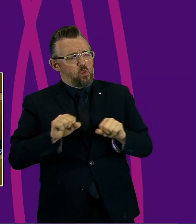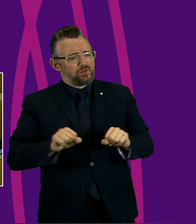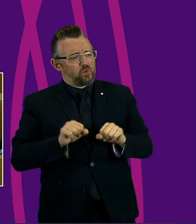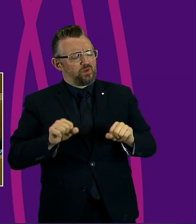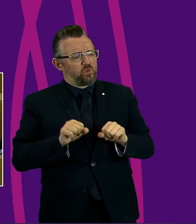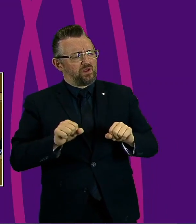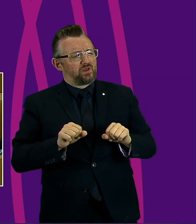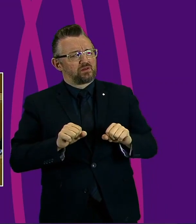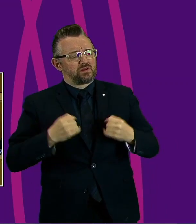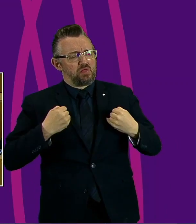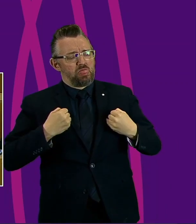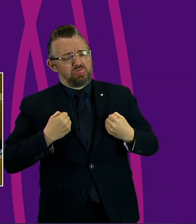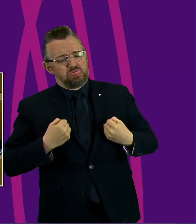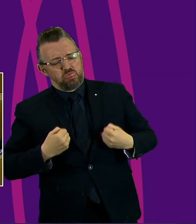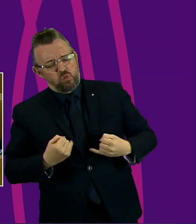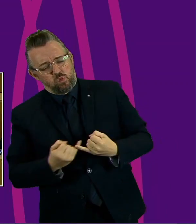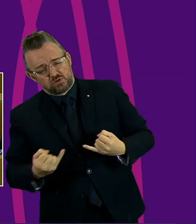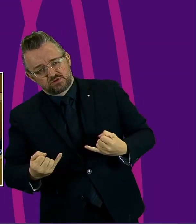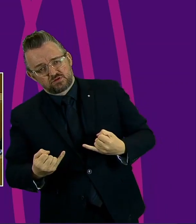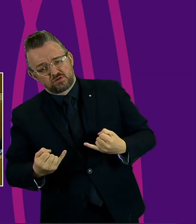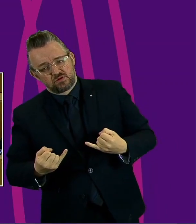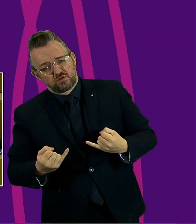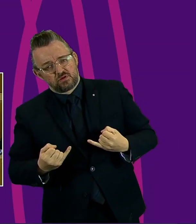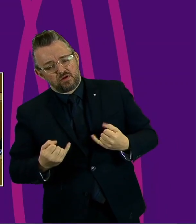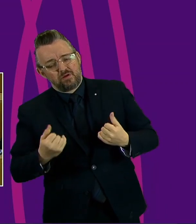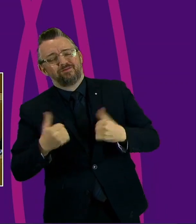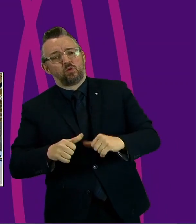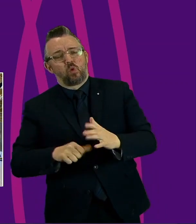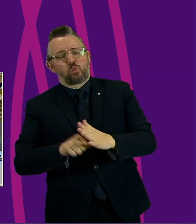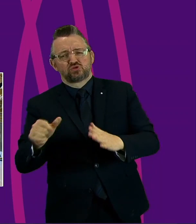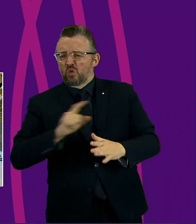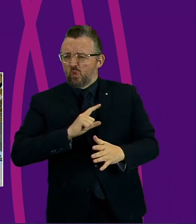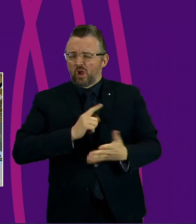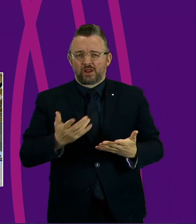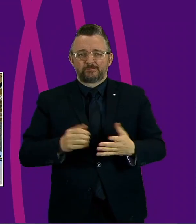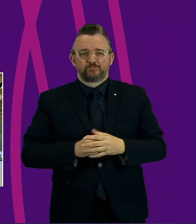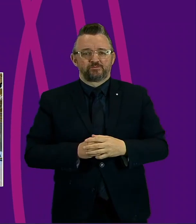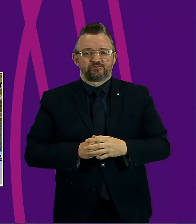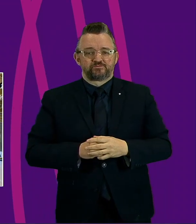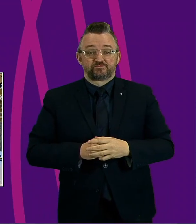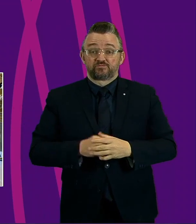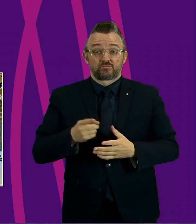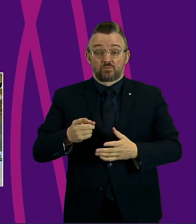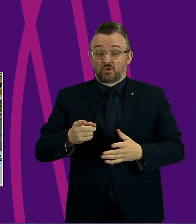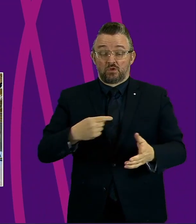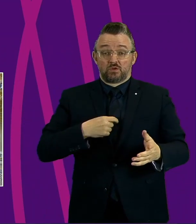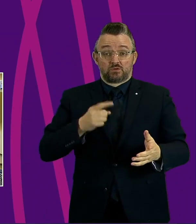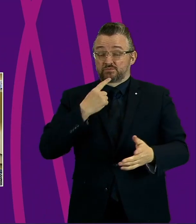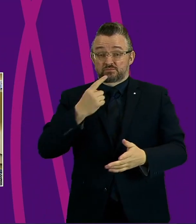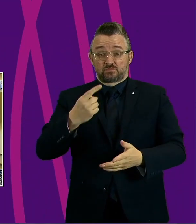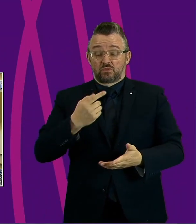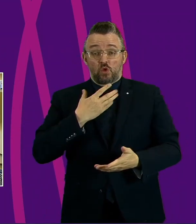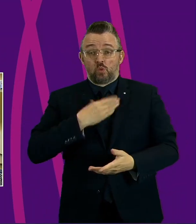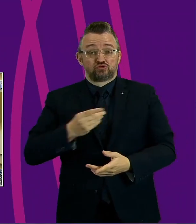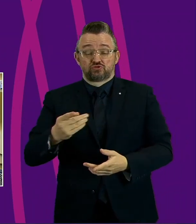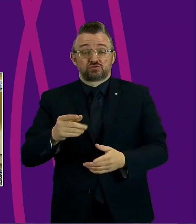worse before she can have the operation she needs? First Minister. I wish she didn't. None of